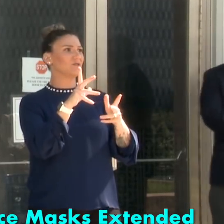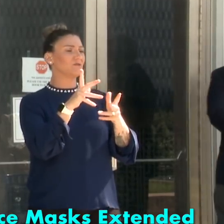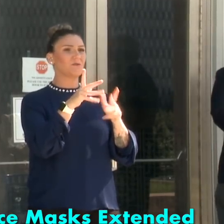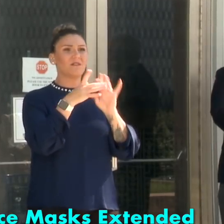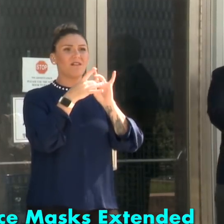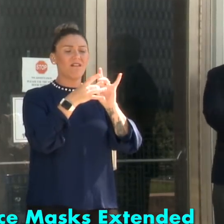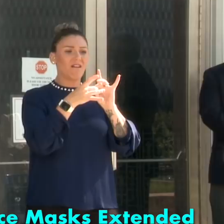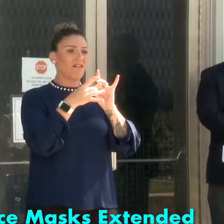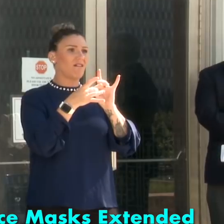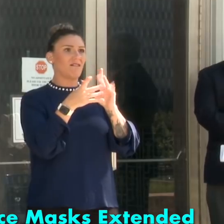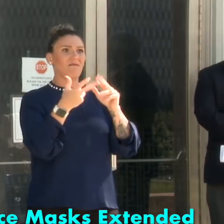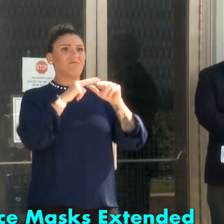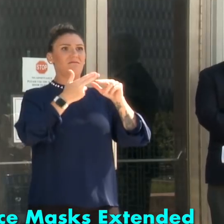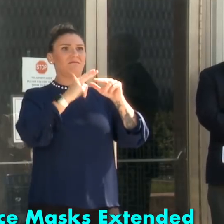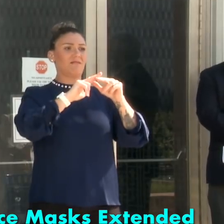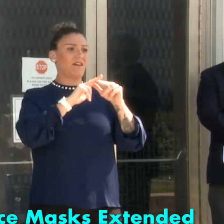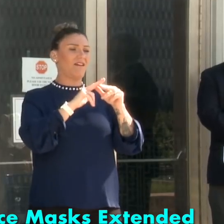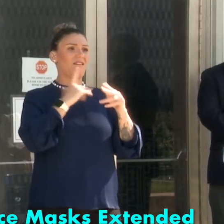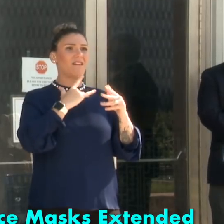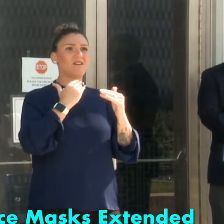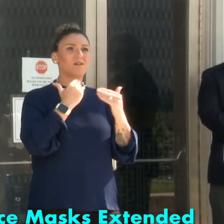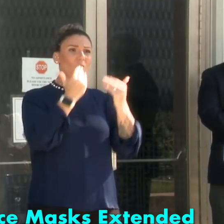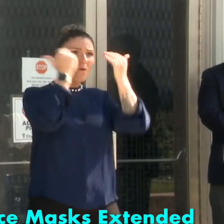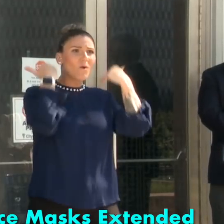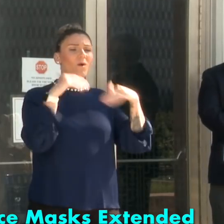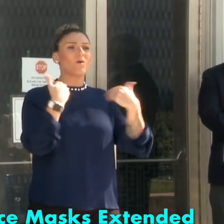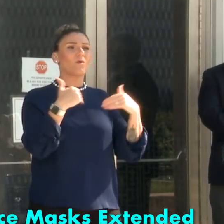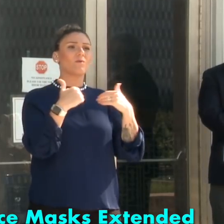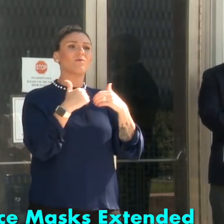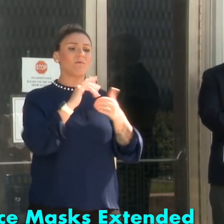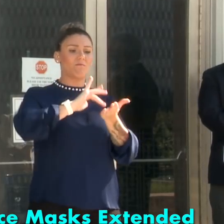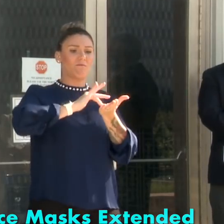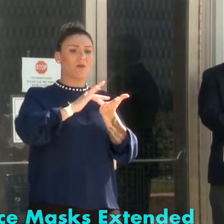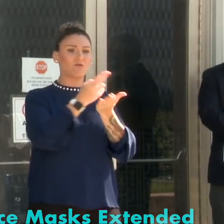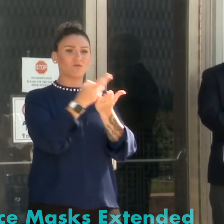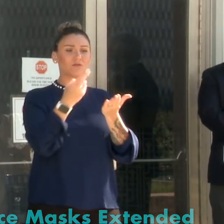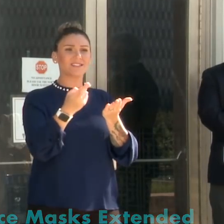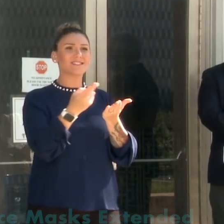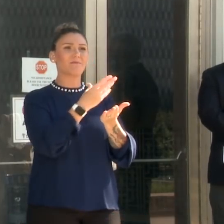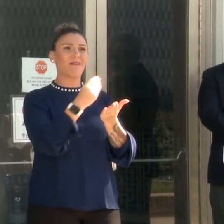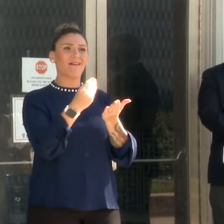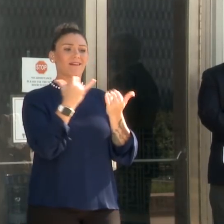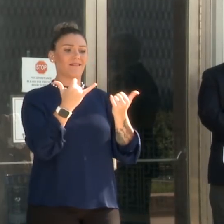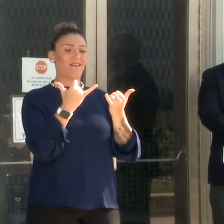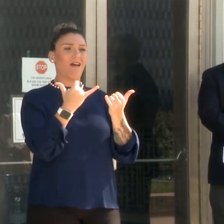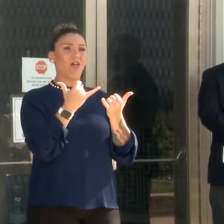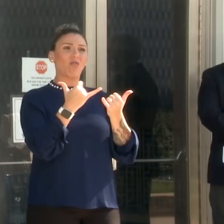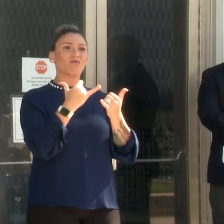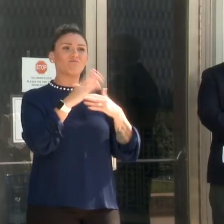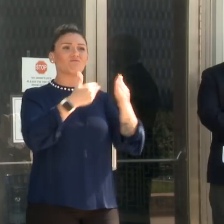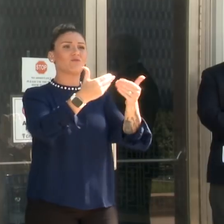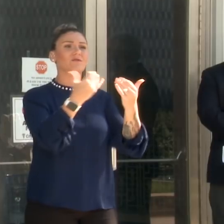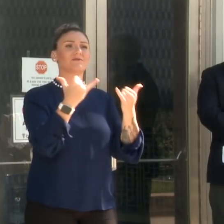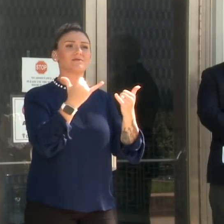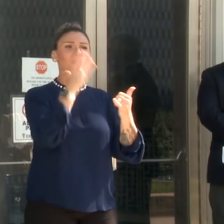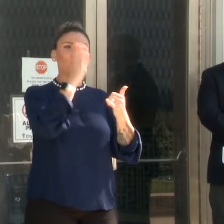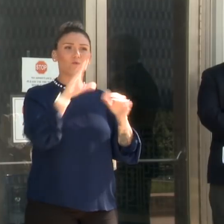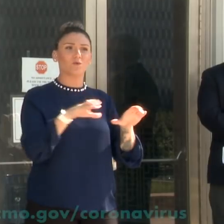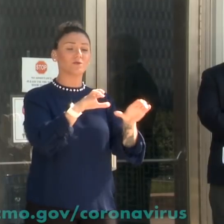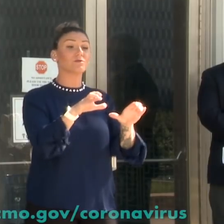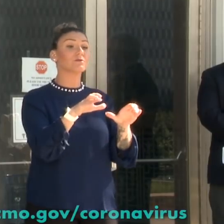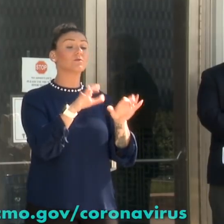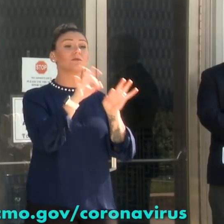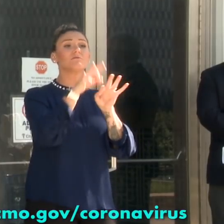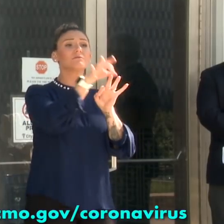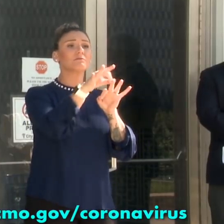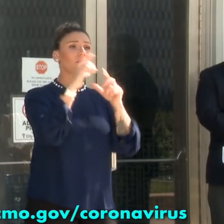certain public health and medical resources, and that's why we are taking the ongoing steps we will today. First of all, we are extending our